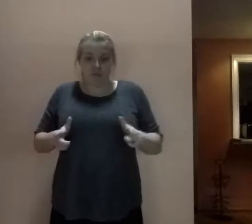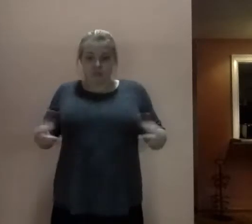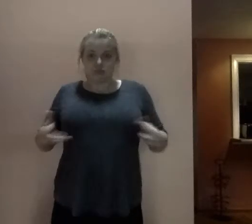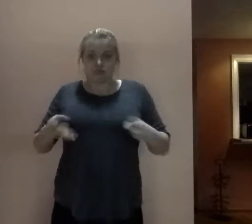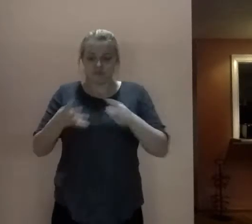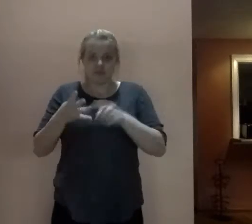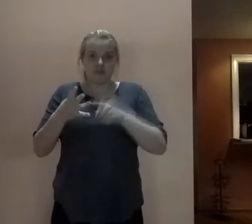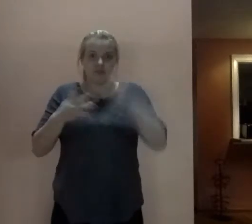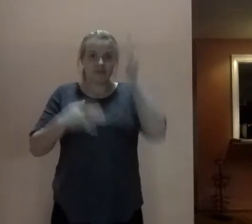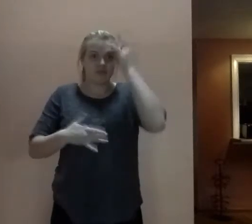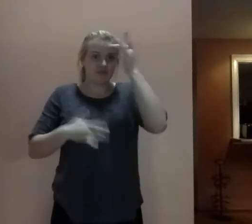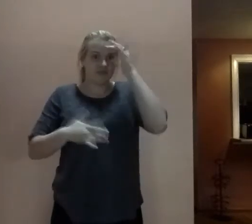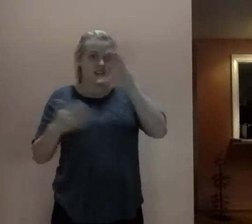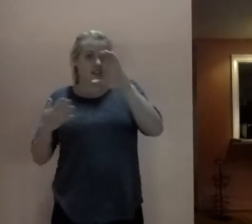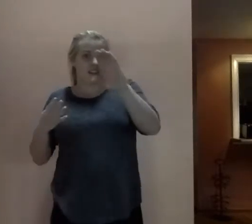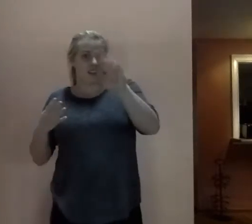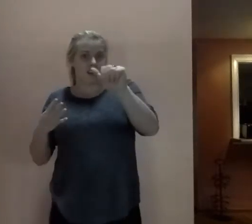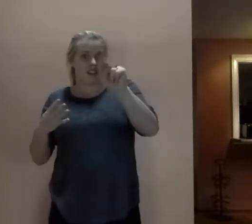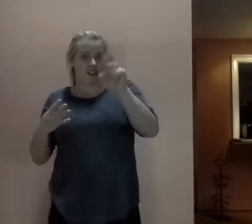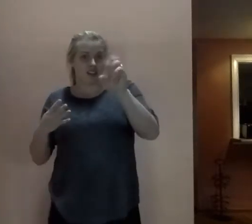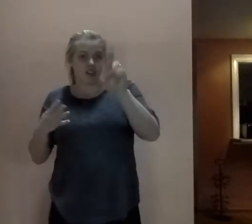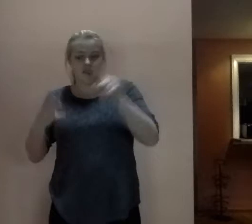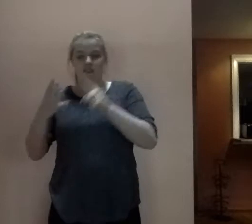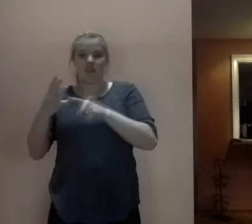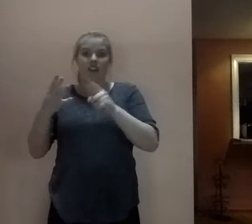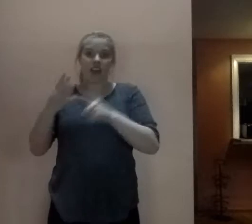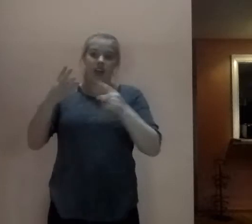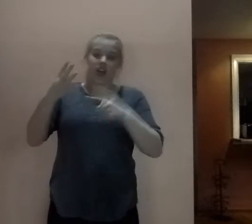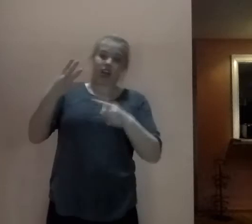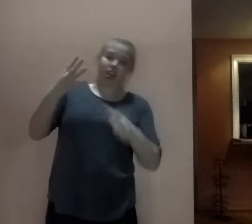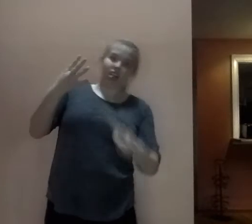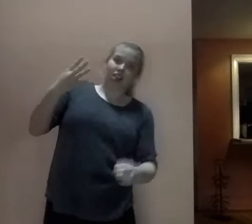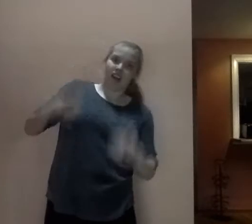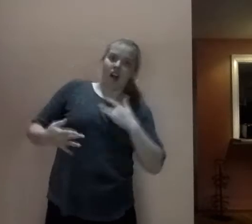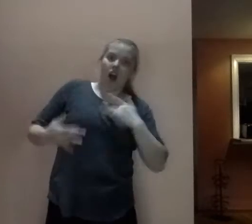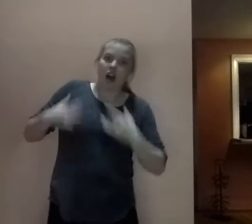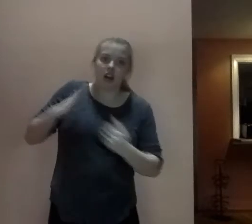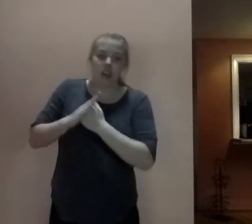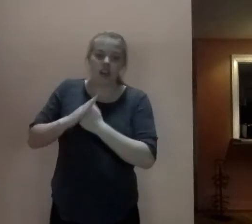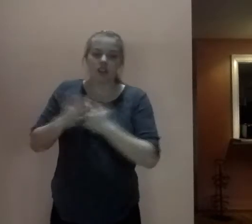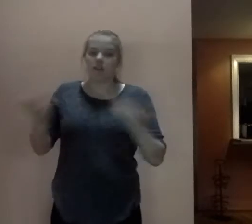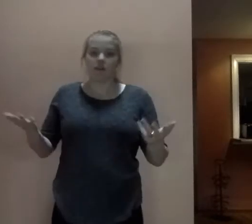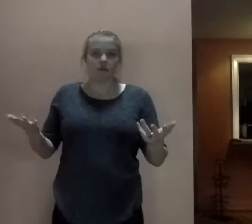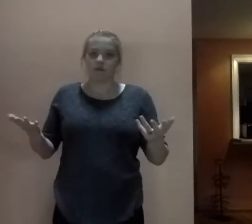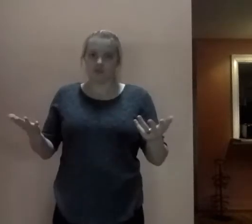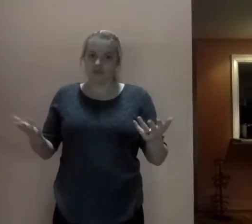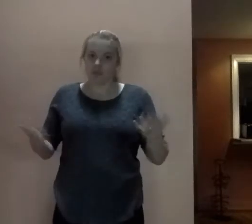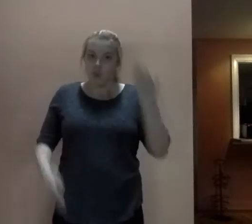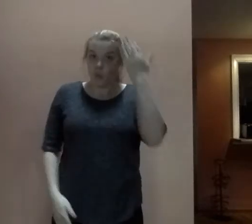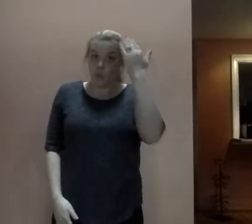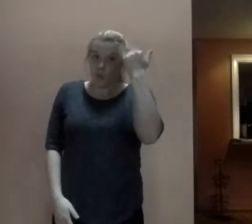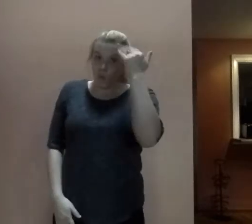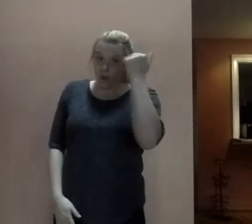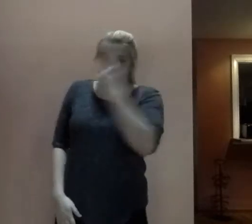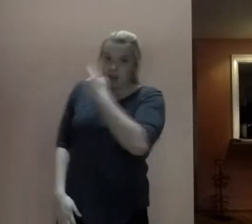affecting about 70% of deaths. All the data is that those 70% of deaths and morbidity are largely lifestyle related and